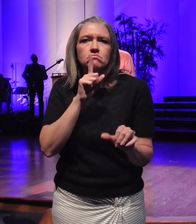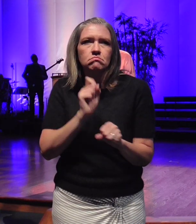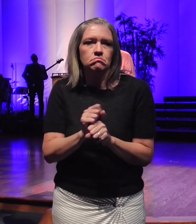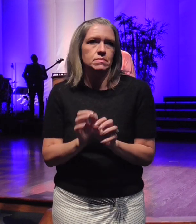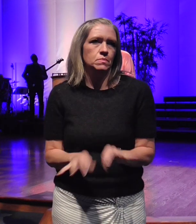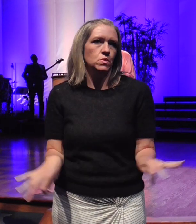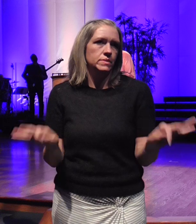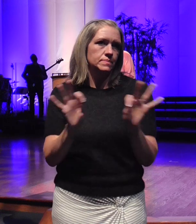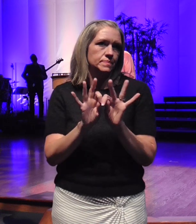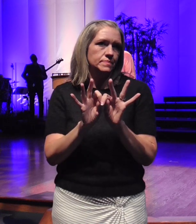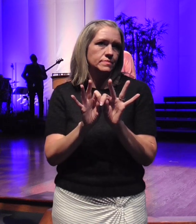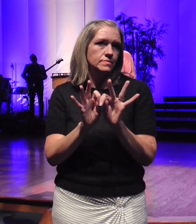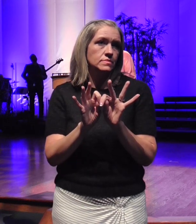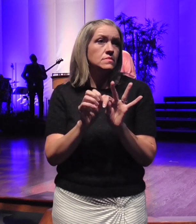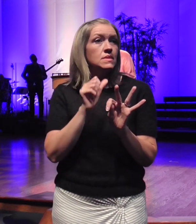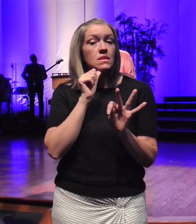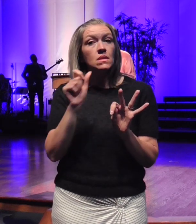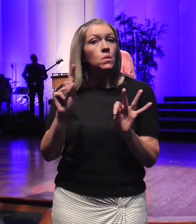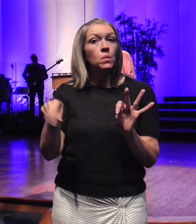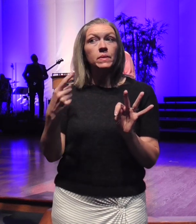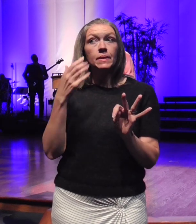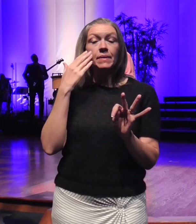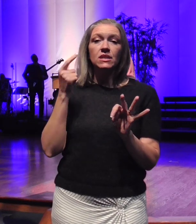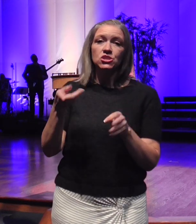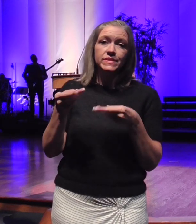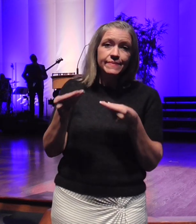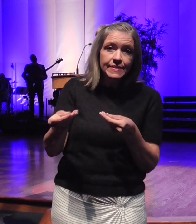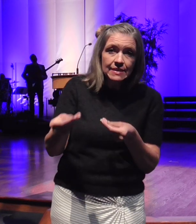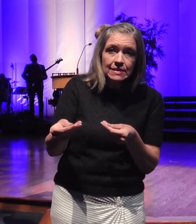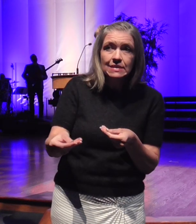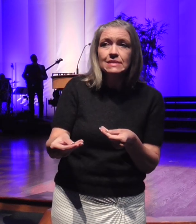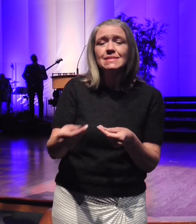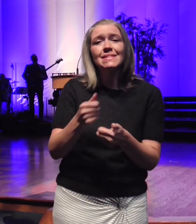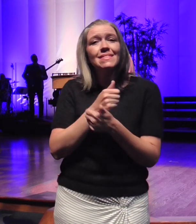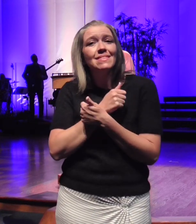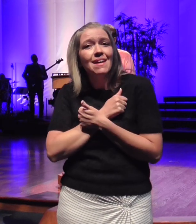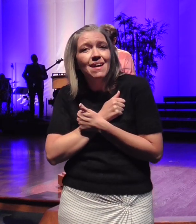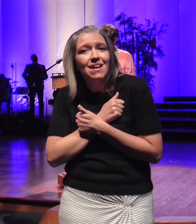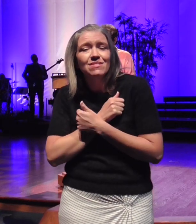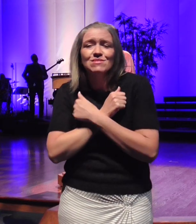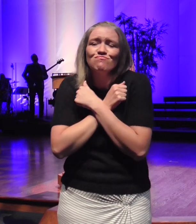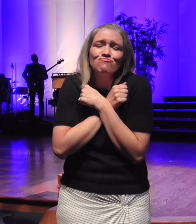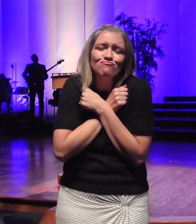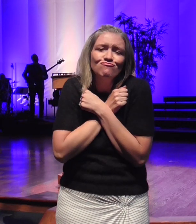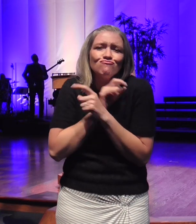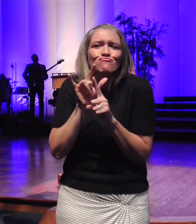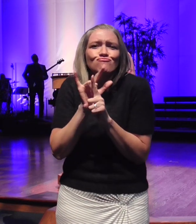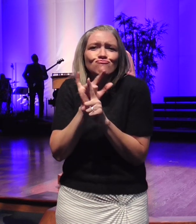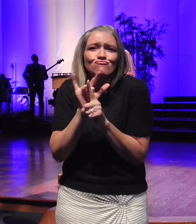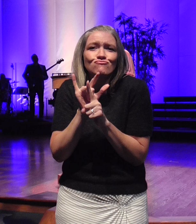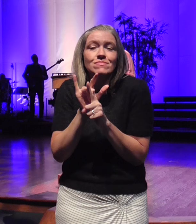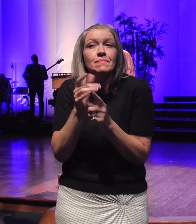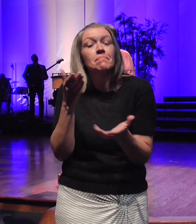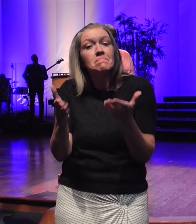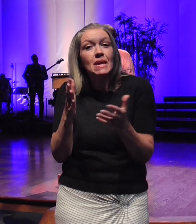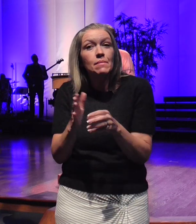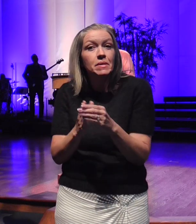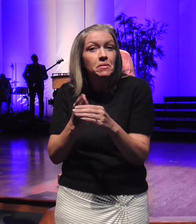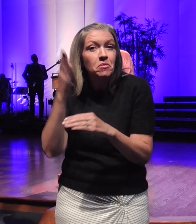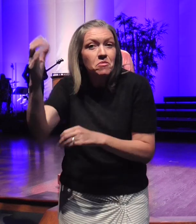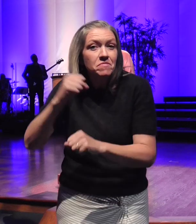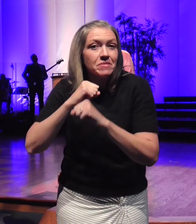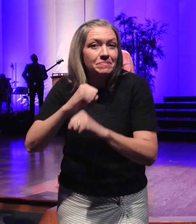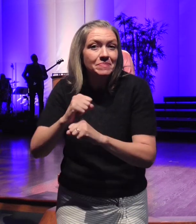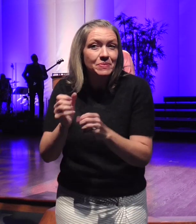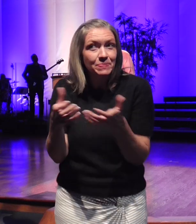important. Not just because she feeds and also loves and cuddles, and even Molly cuddles a